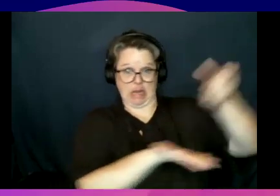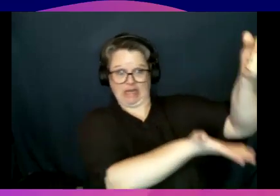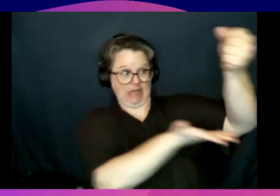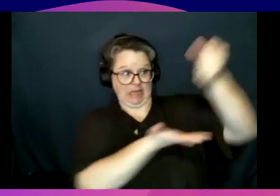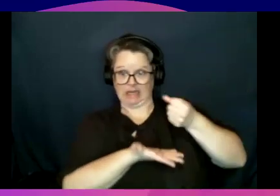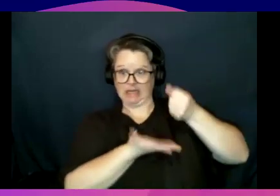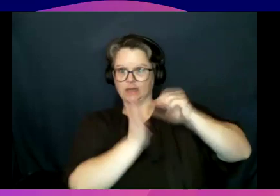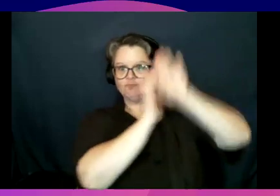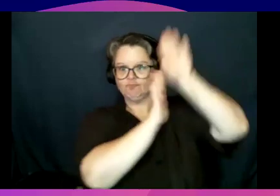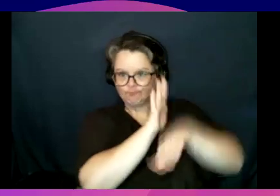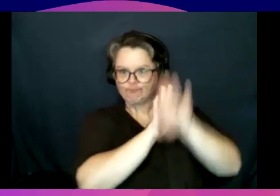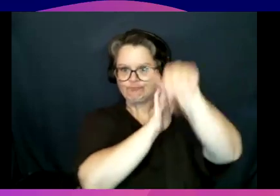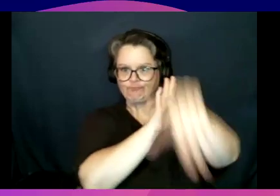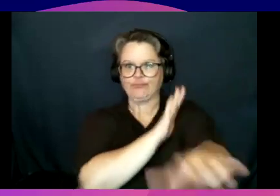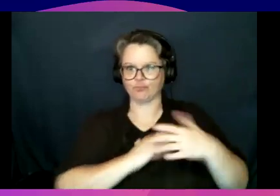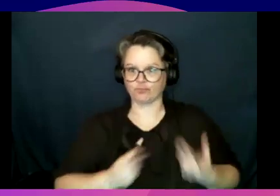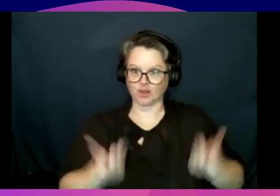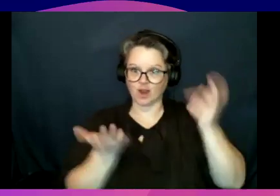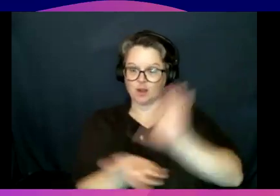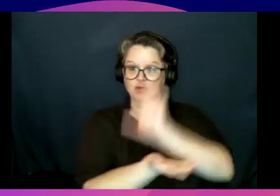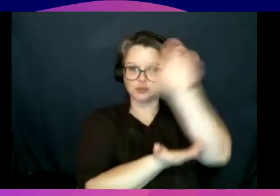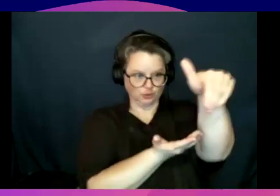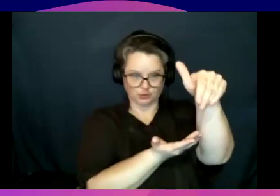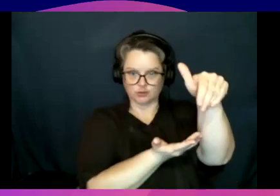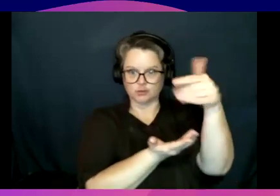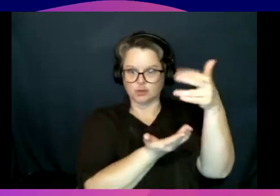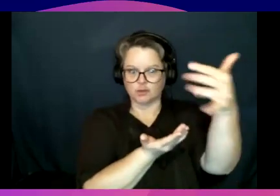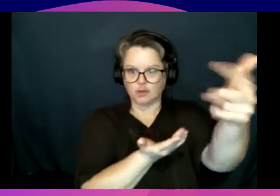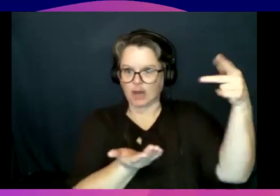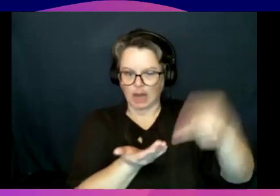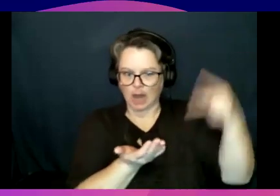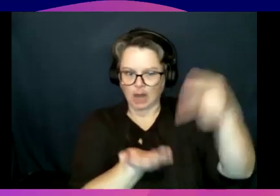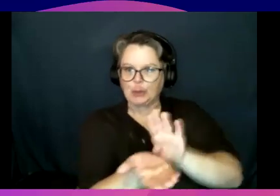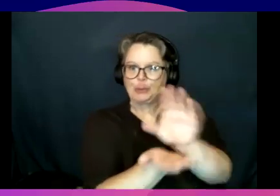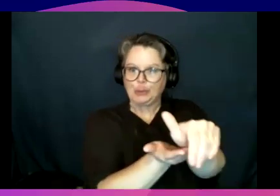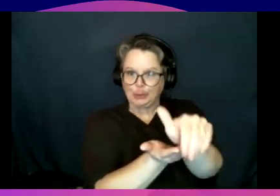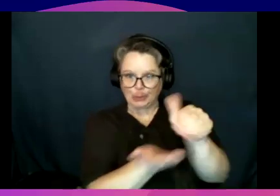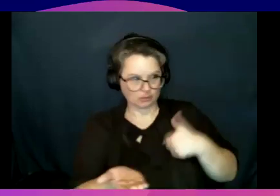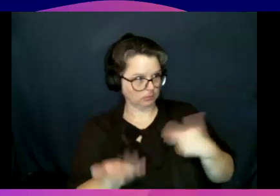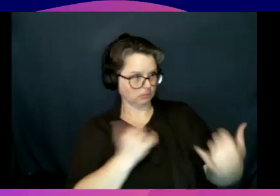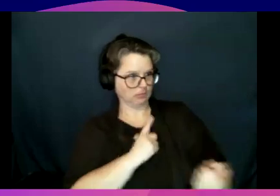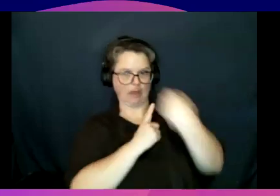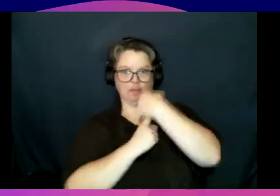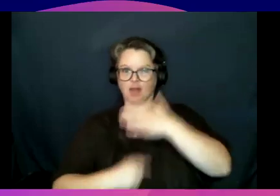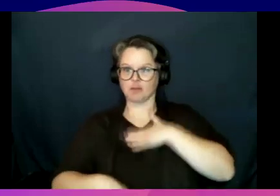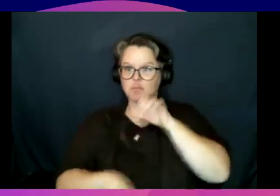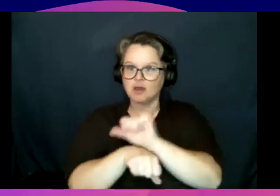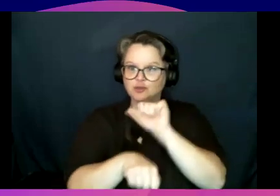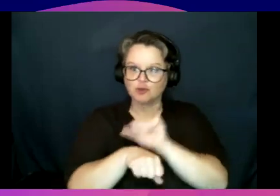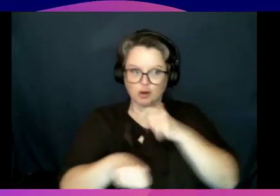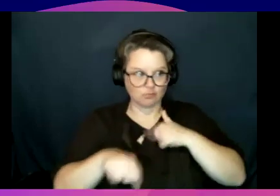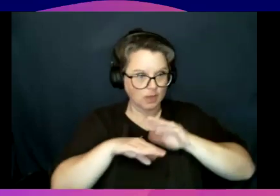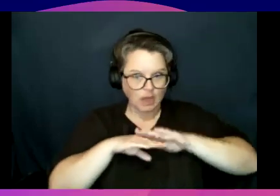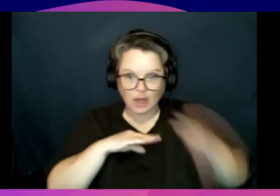out there, and that leads to a lot of worries for staff about funding cuts, programs ending, and